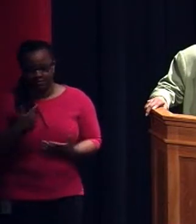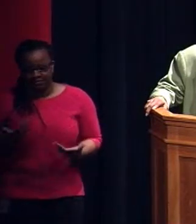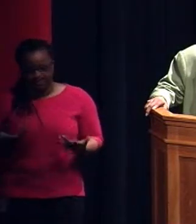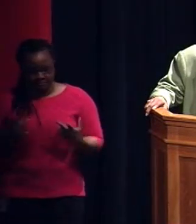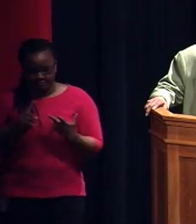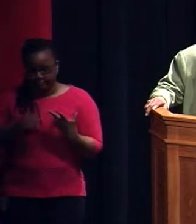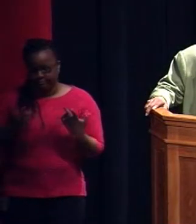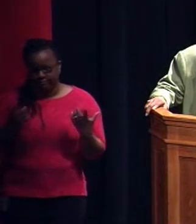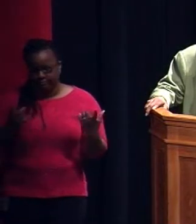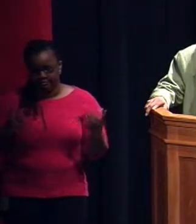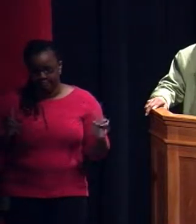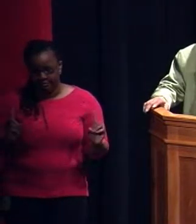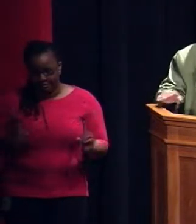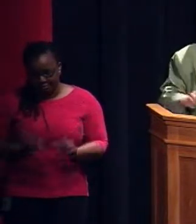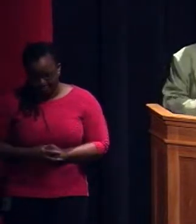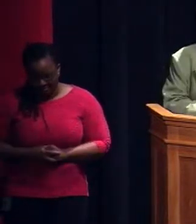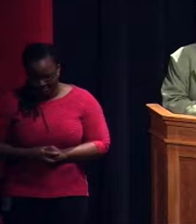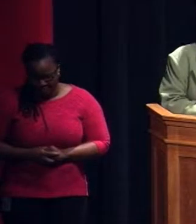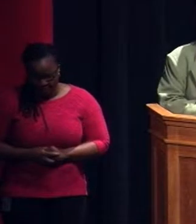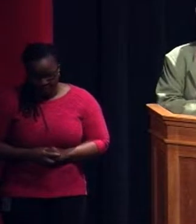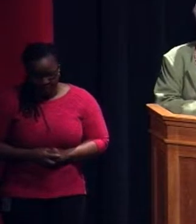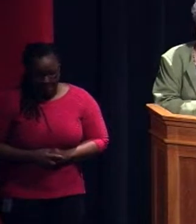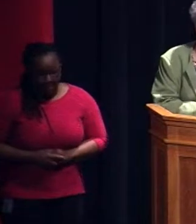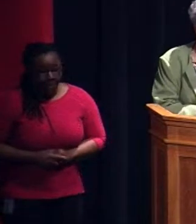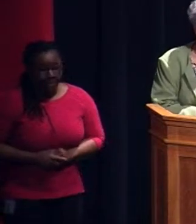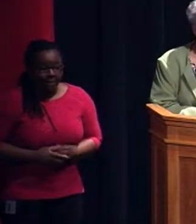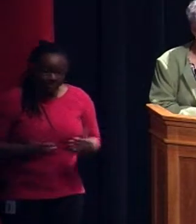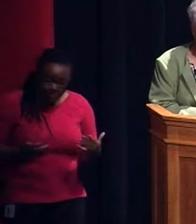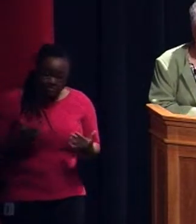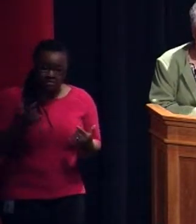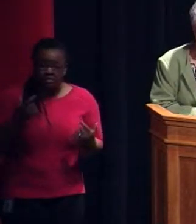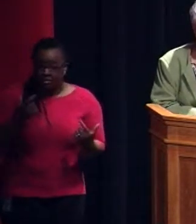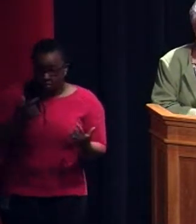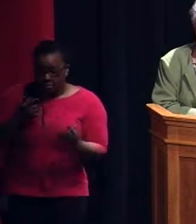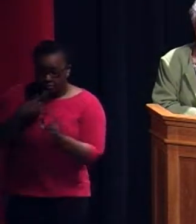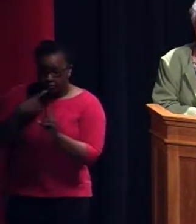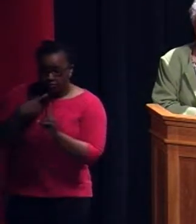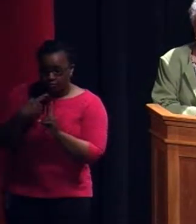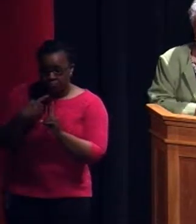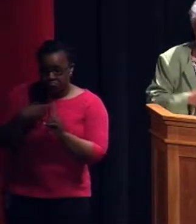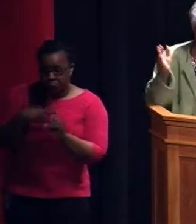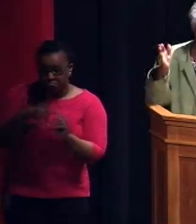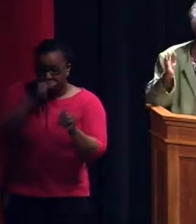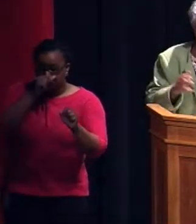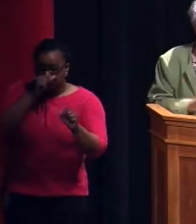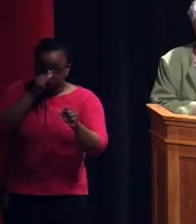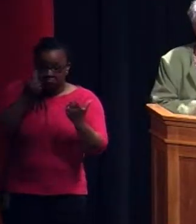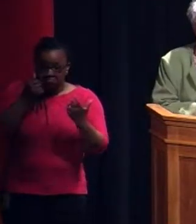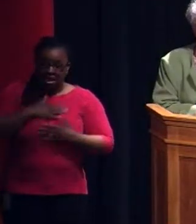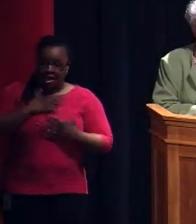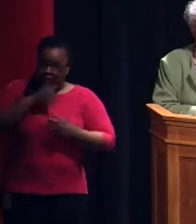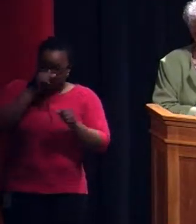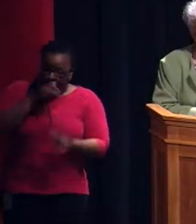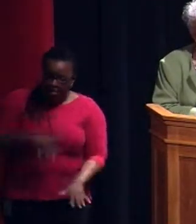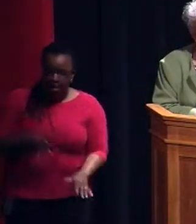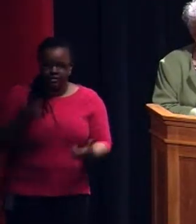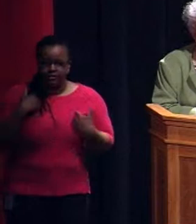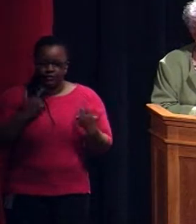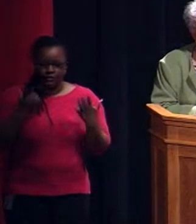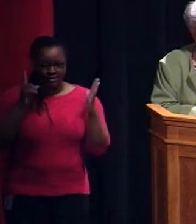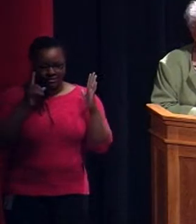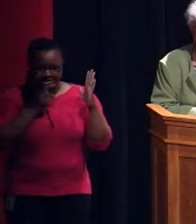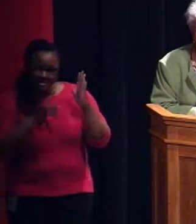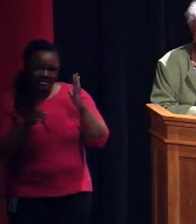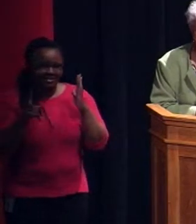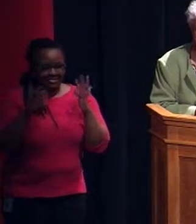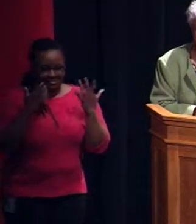that didn't happen. We were blessed that we safely journeyed through our tenure